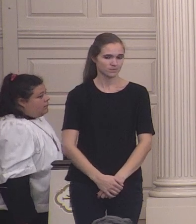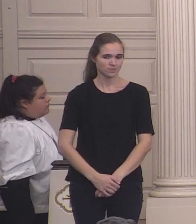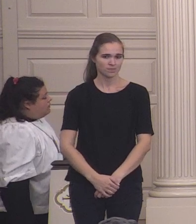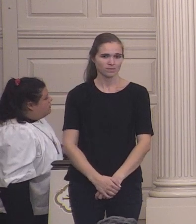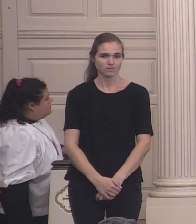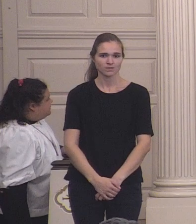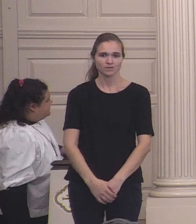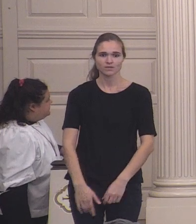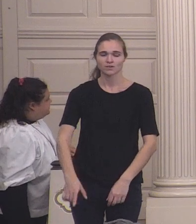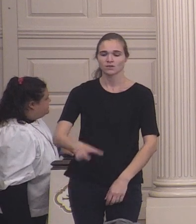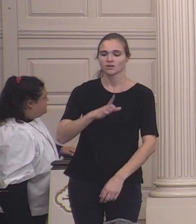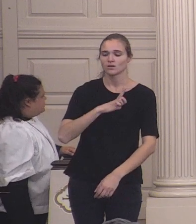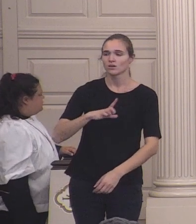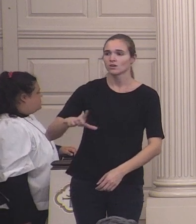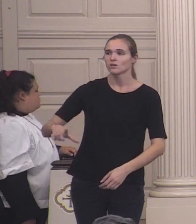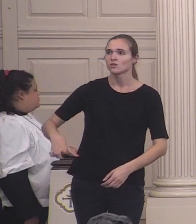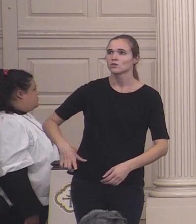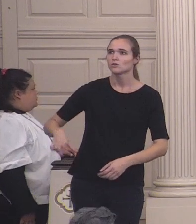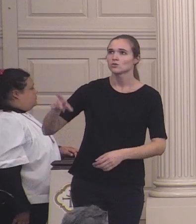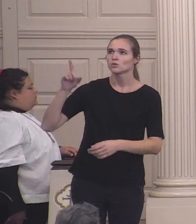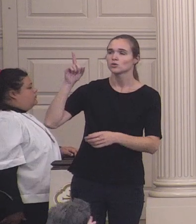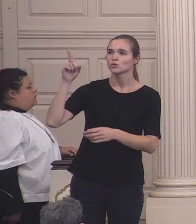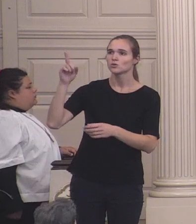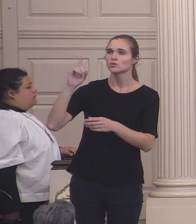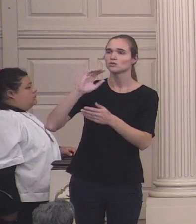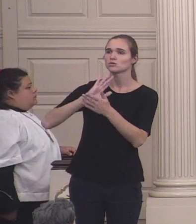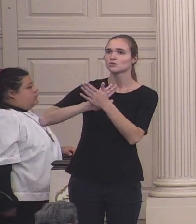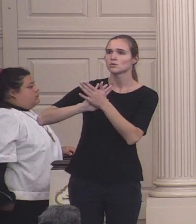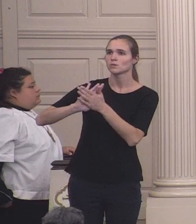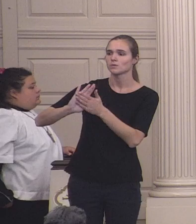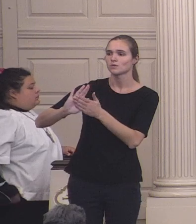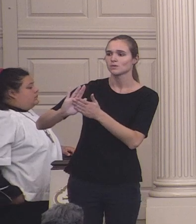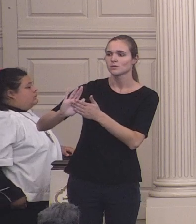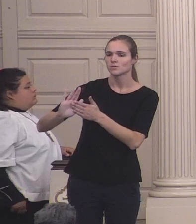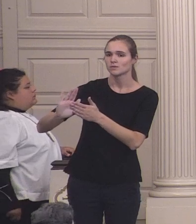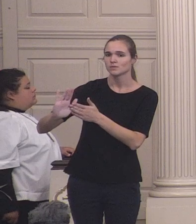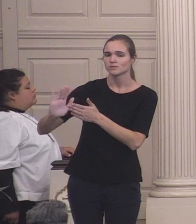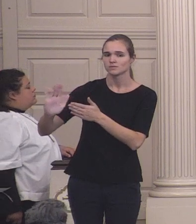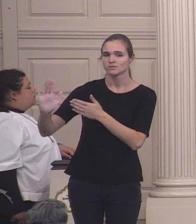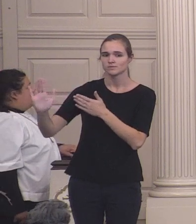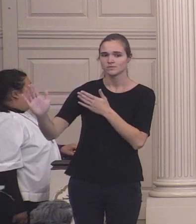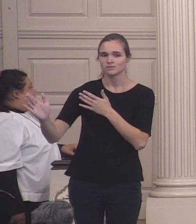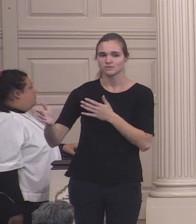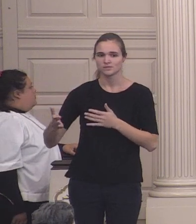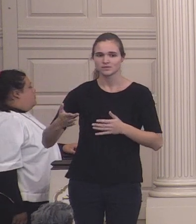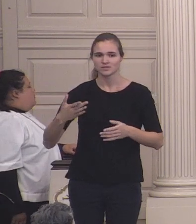highest. You are indeed holy, O Lord, the fount of all holiness.